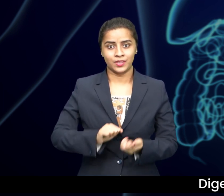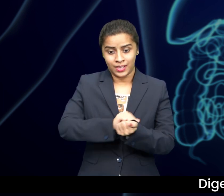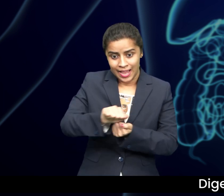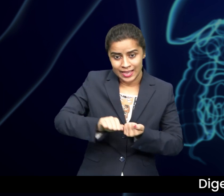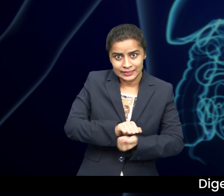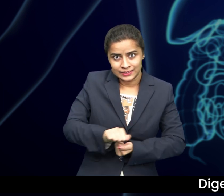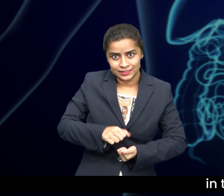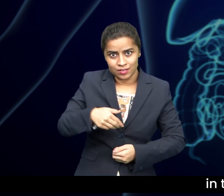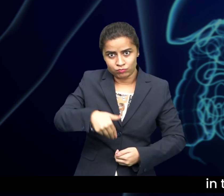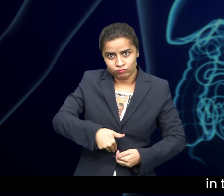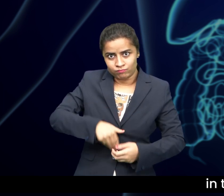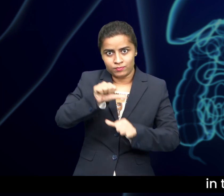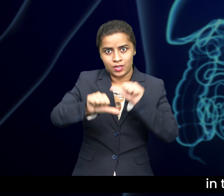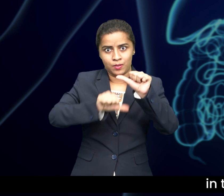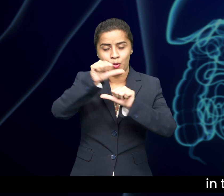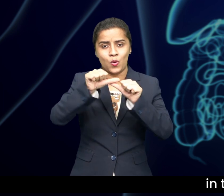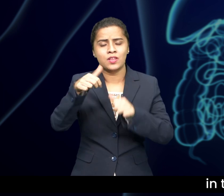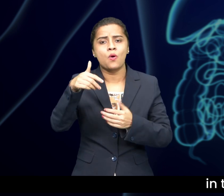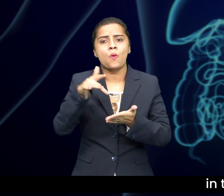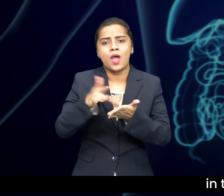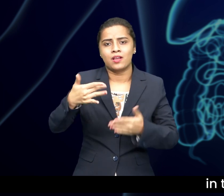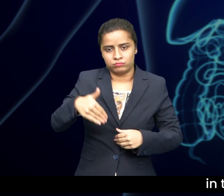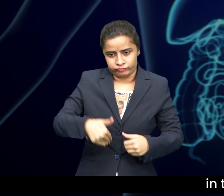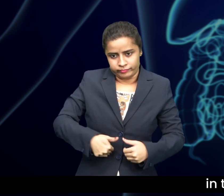digestion process in the stomach,